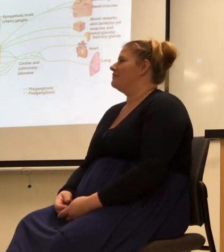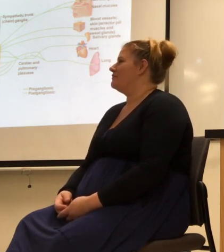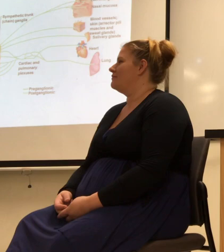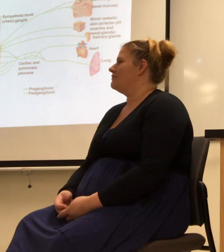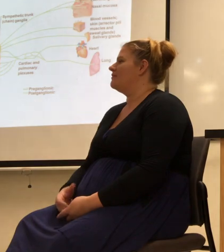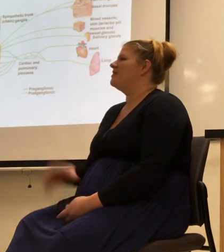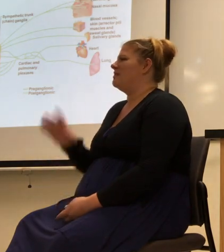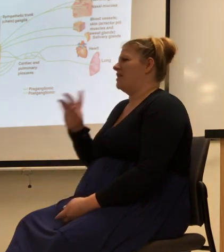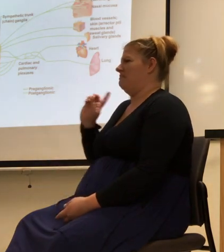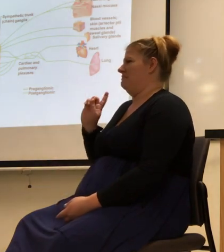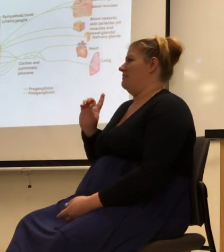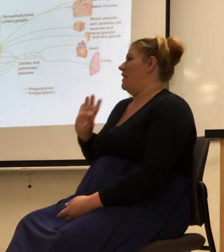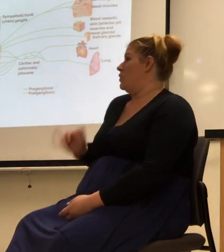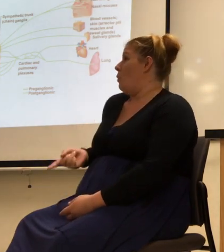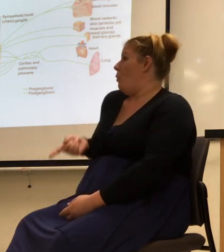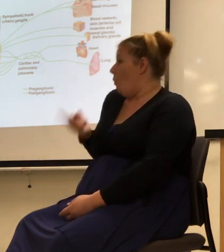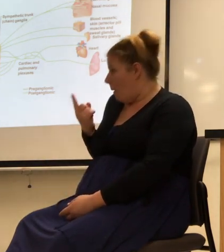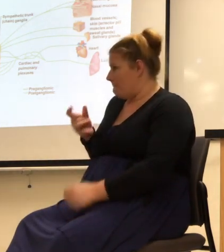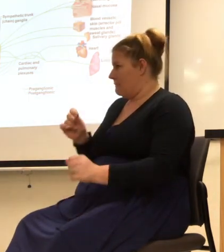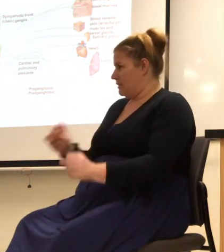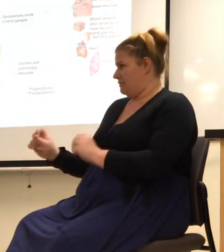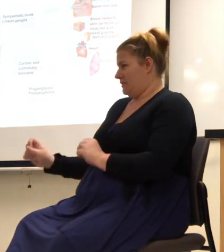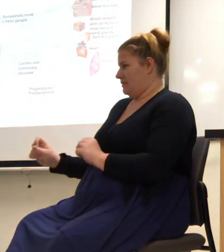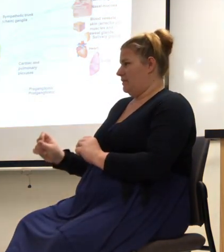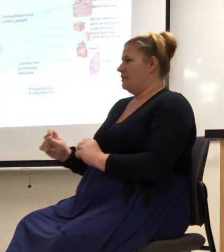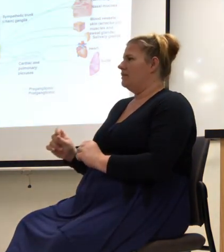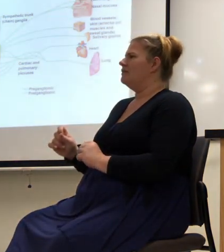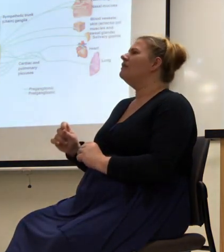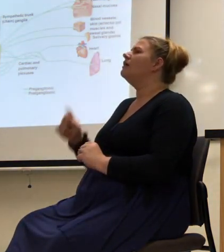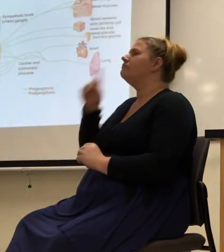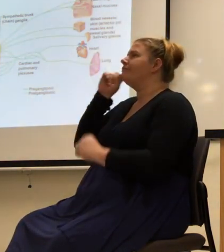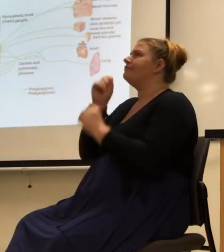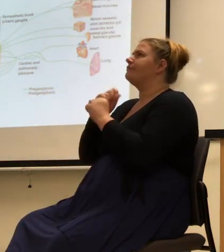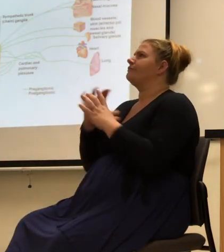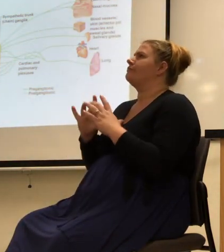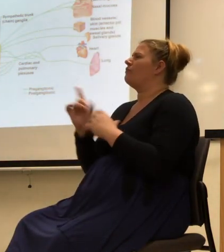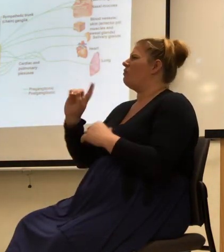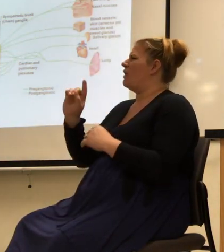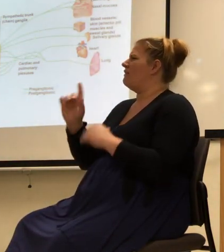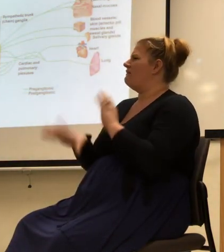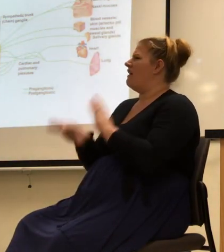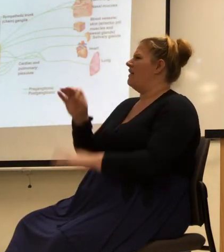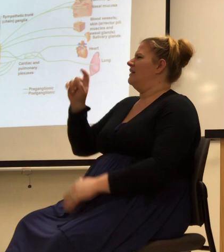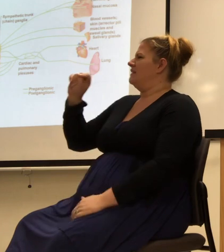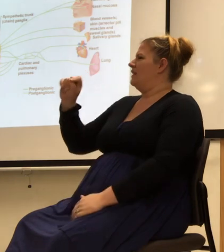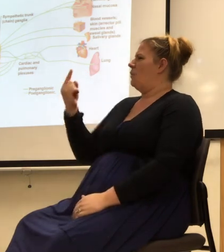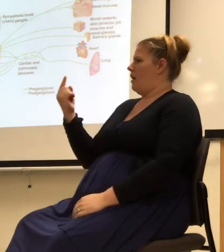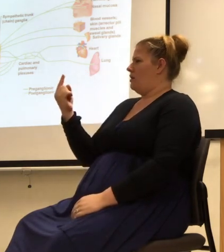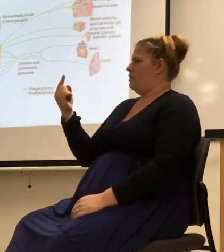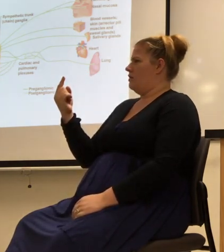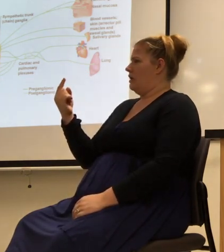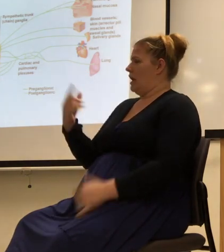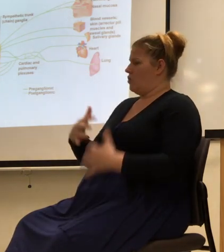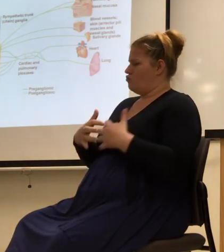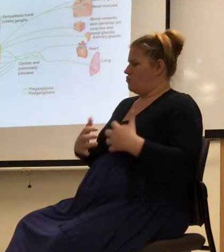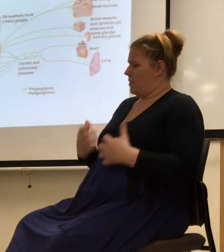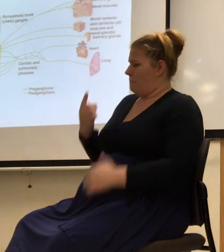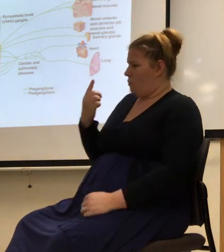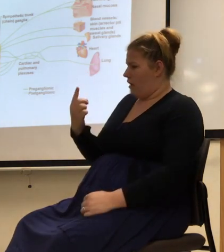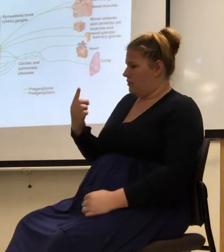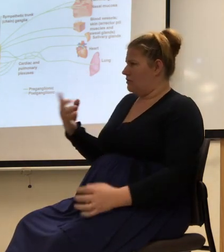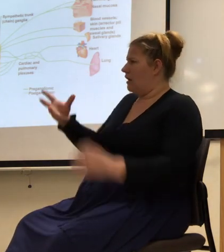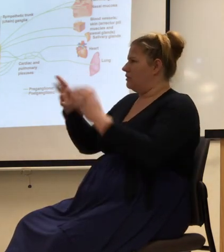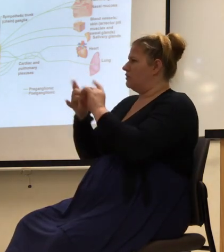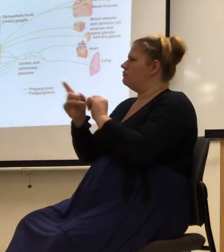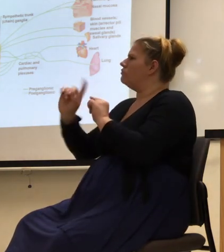One possibility. Think where T1 is. Where is rib 1? What is it attached to?